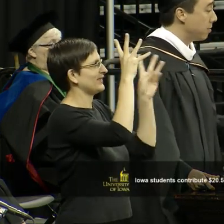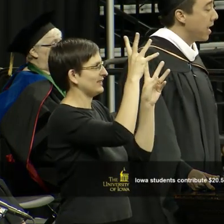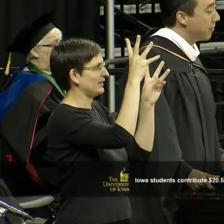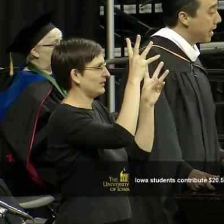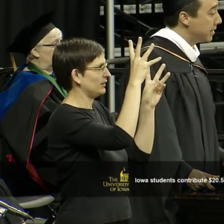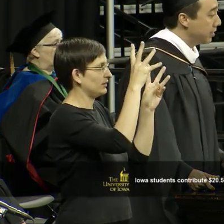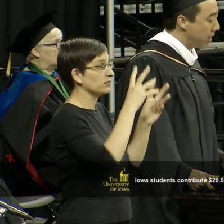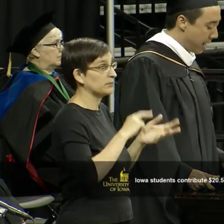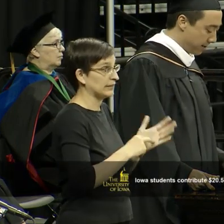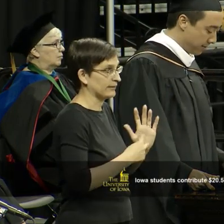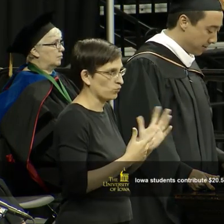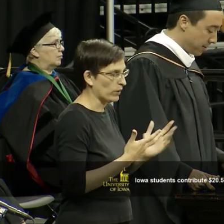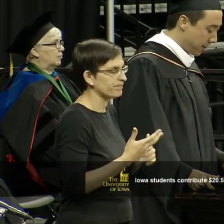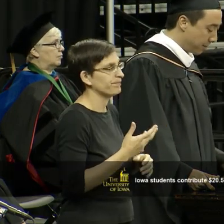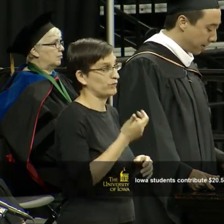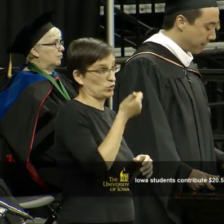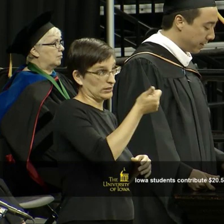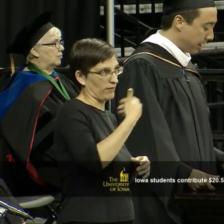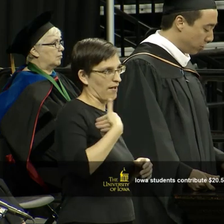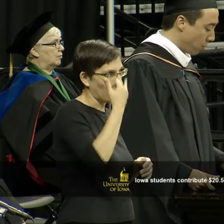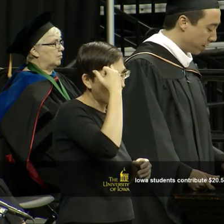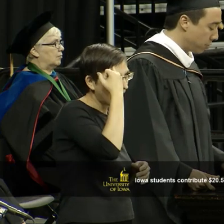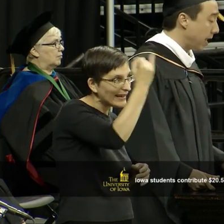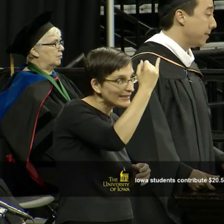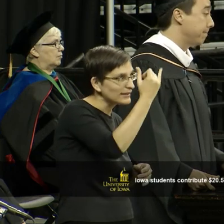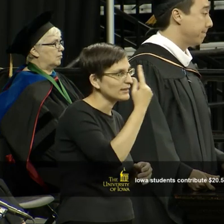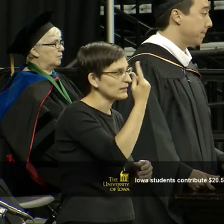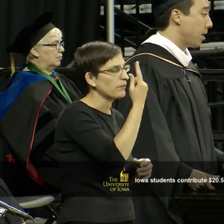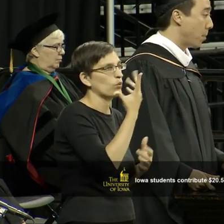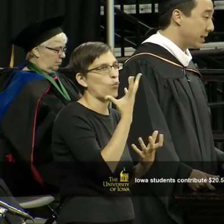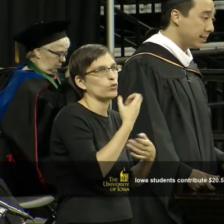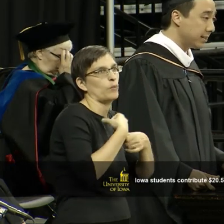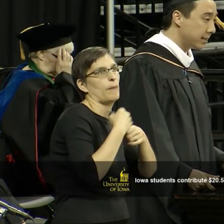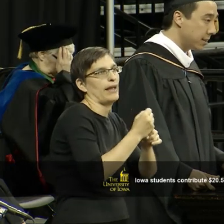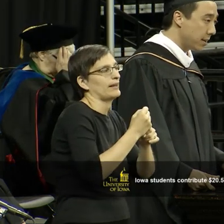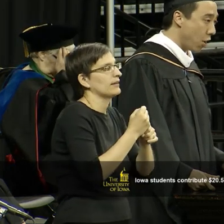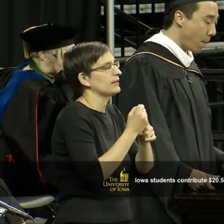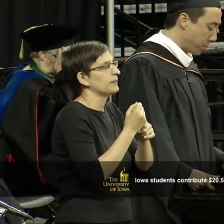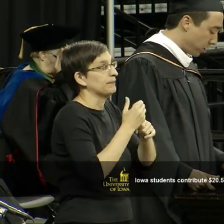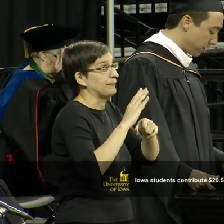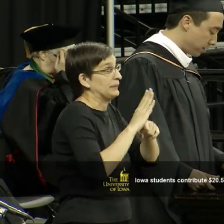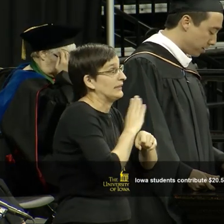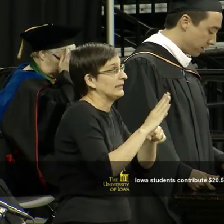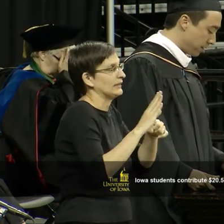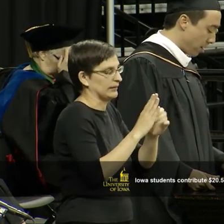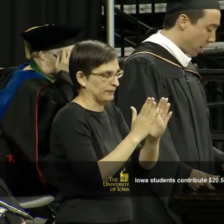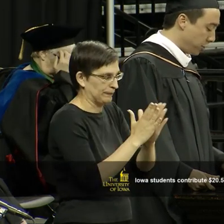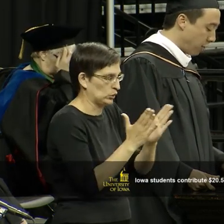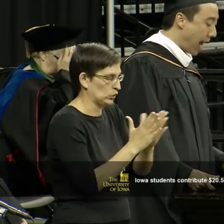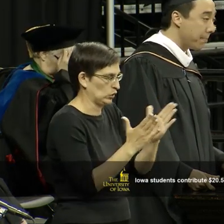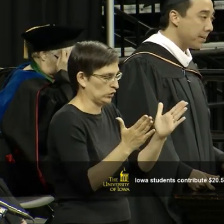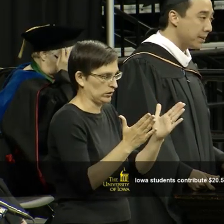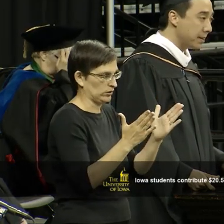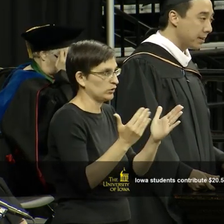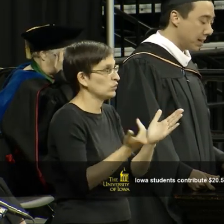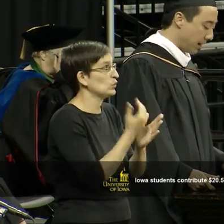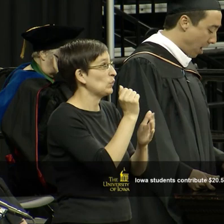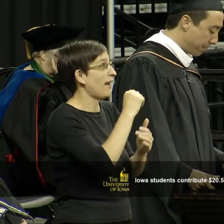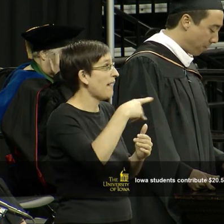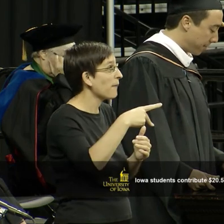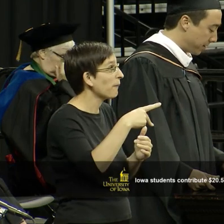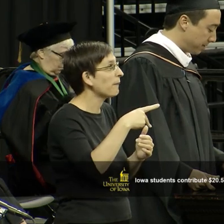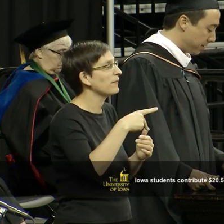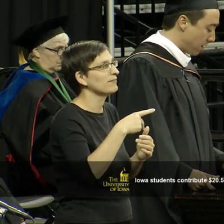you have an idea in your head of something that you want to create, a business, a book, a new app,